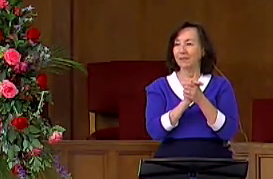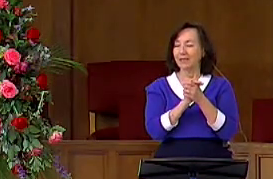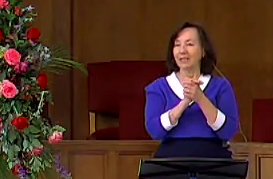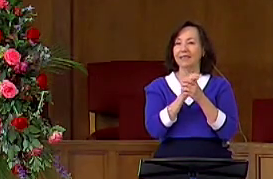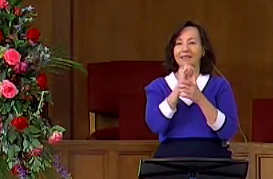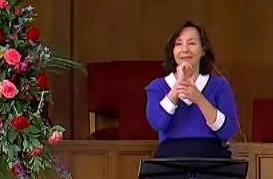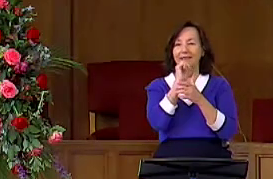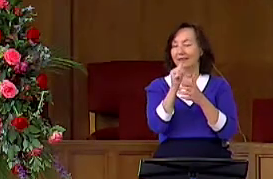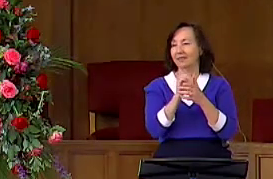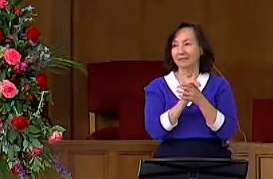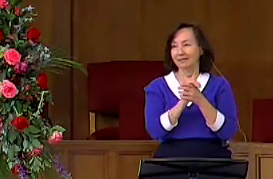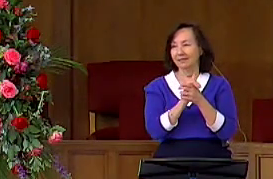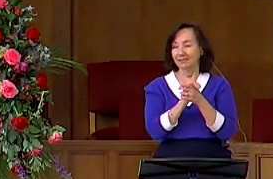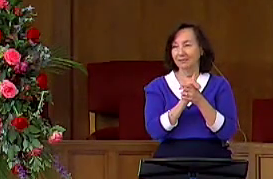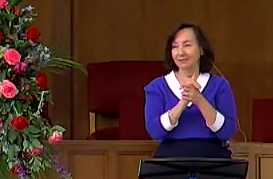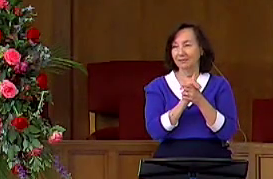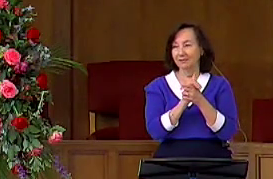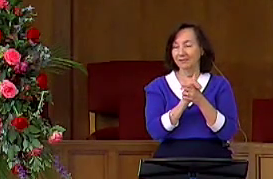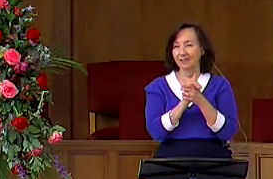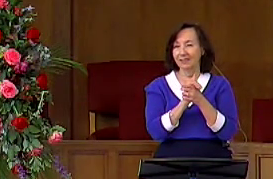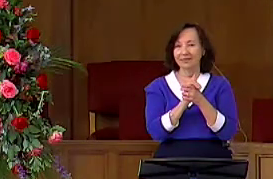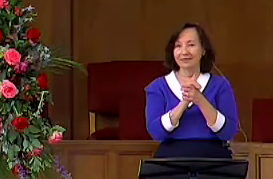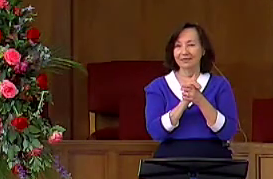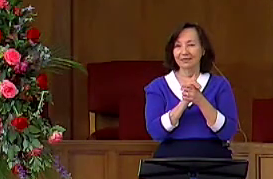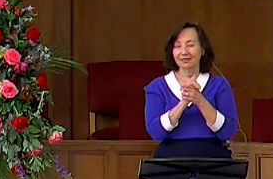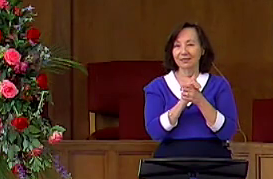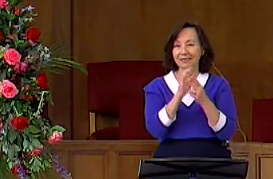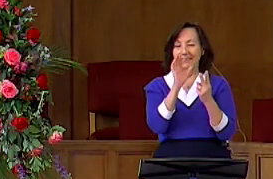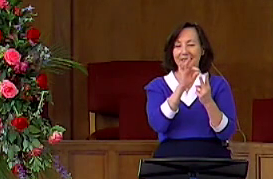even counting the leftovers, guys.